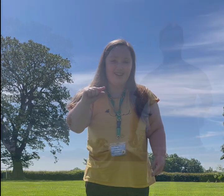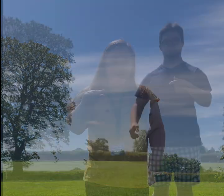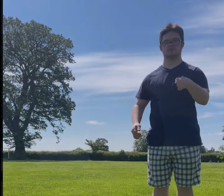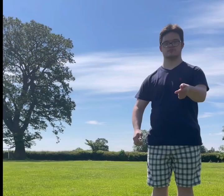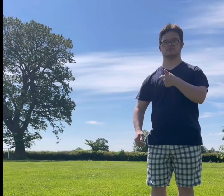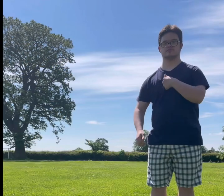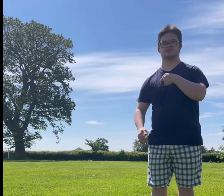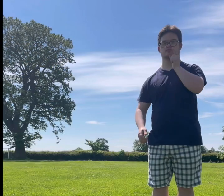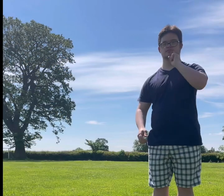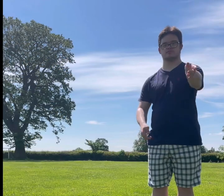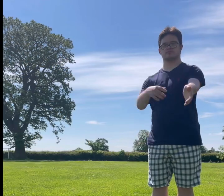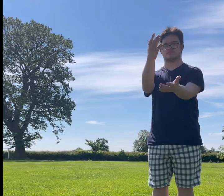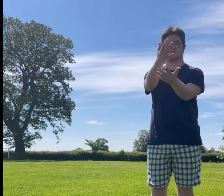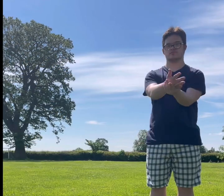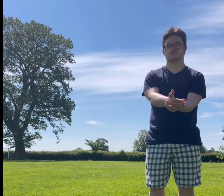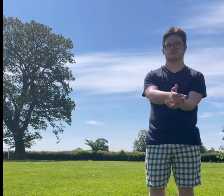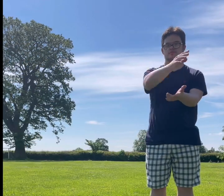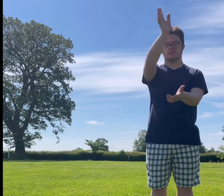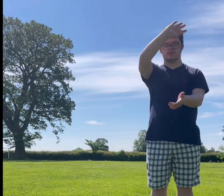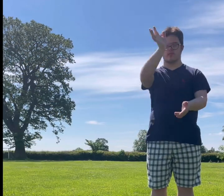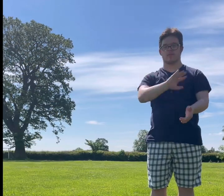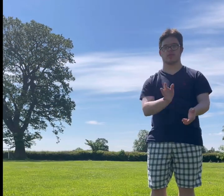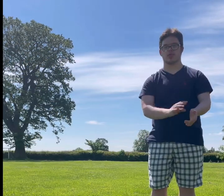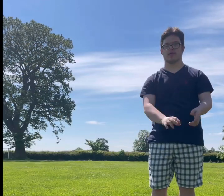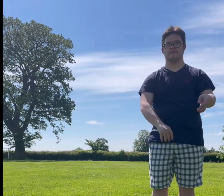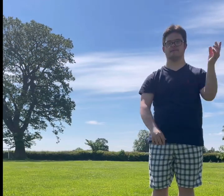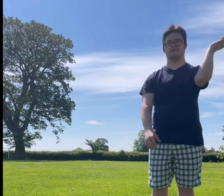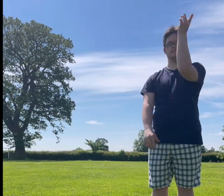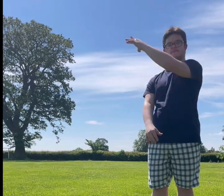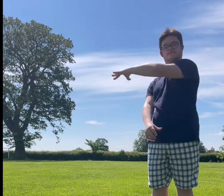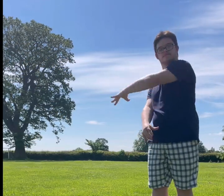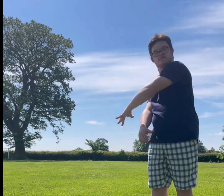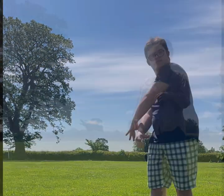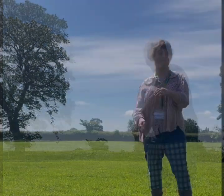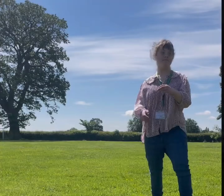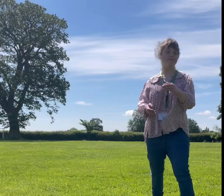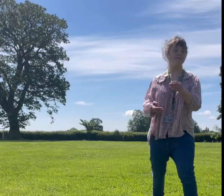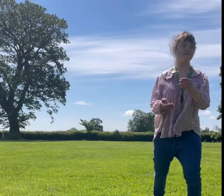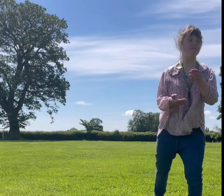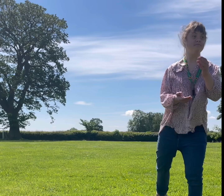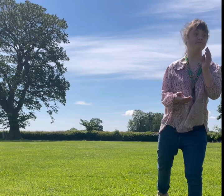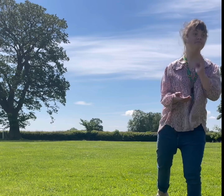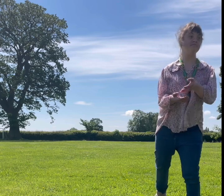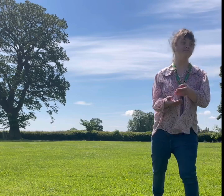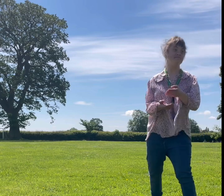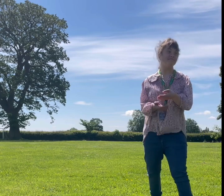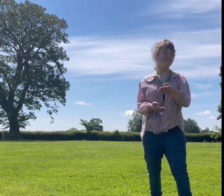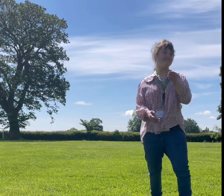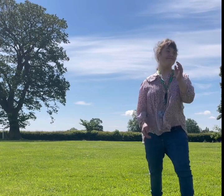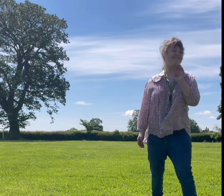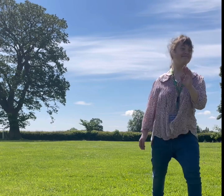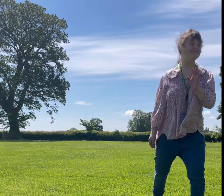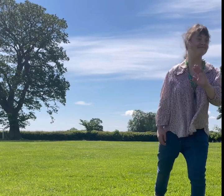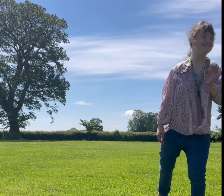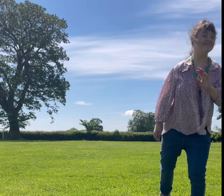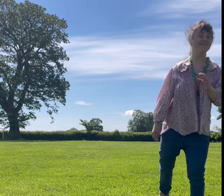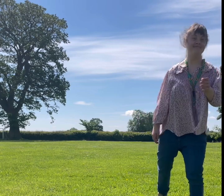But I see your true colors Shining through I see your true